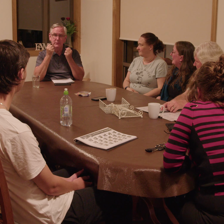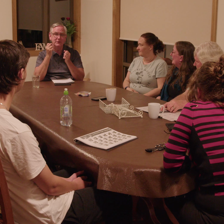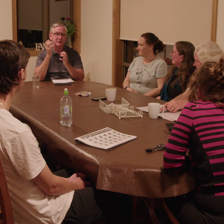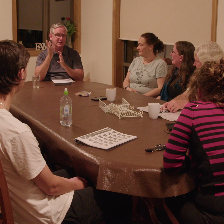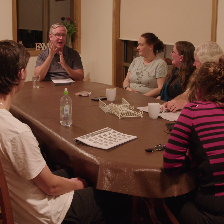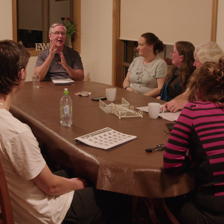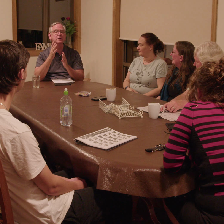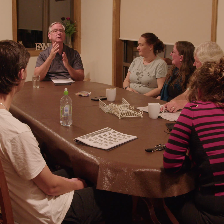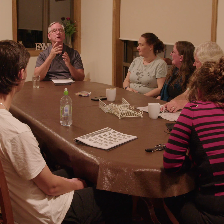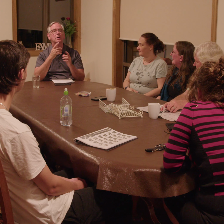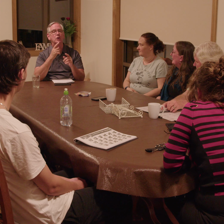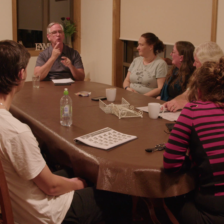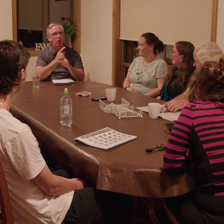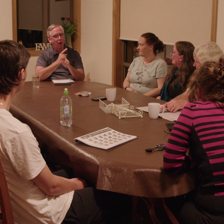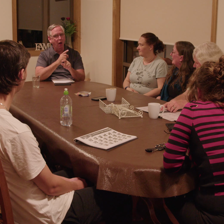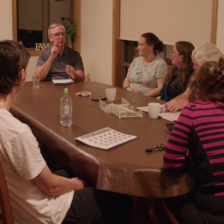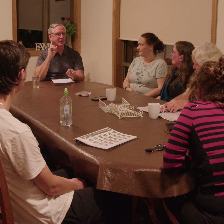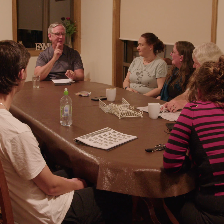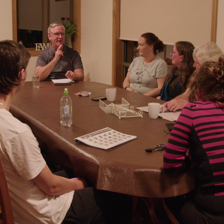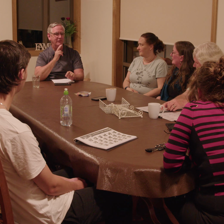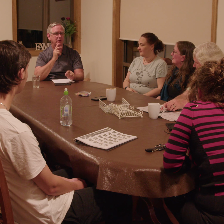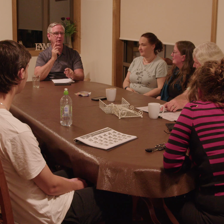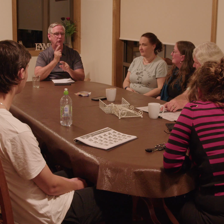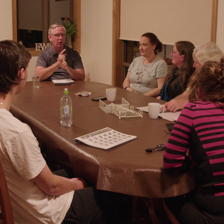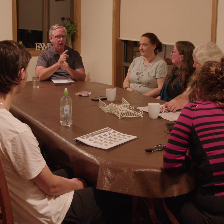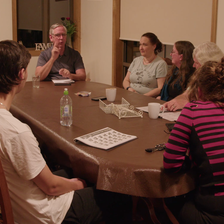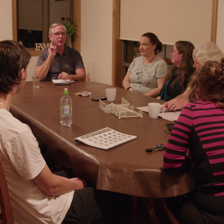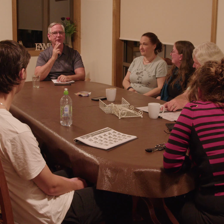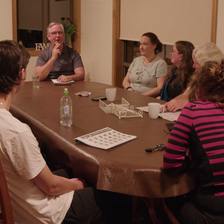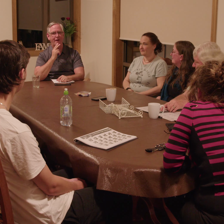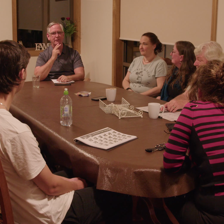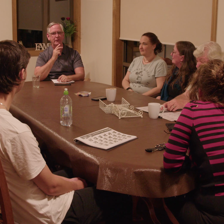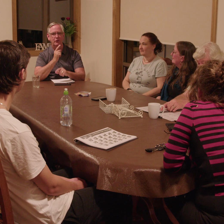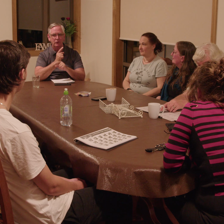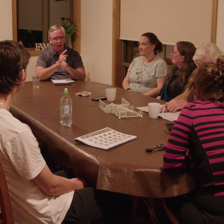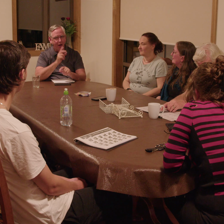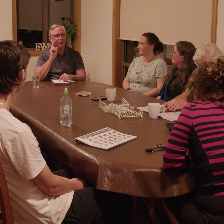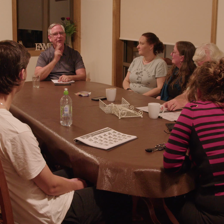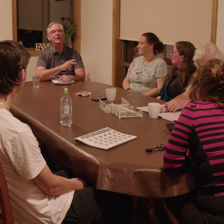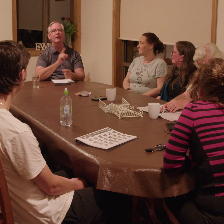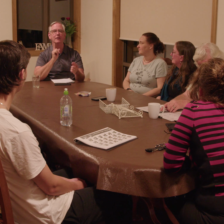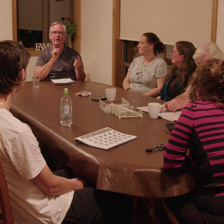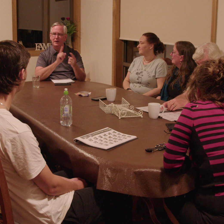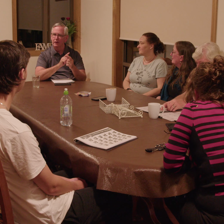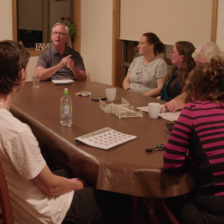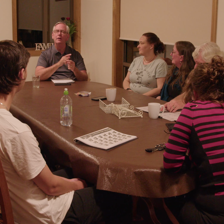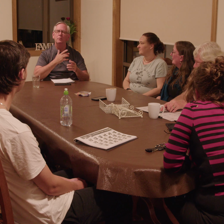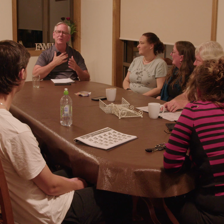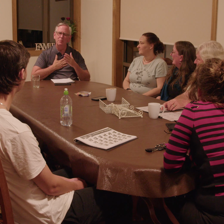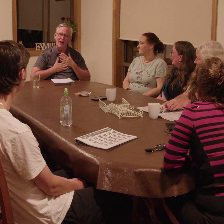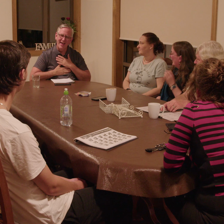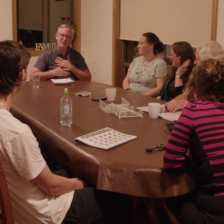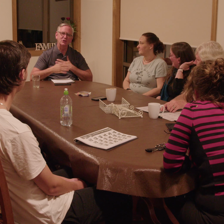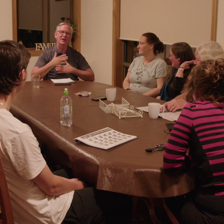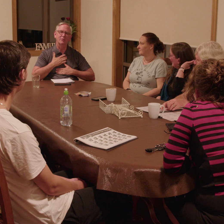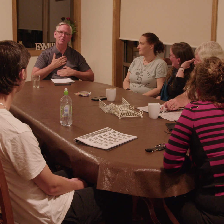for you to really grasp sign language is talk with deaf people. Talk with the deaf. Talk with the deaf. Talk with the deaf.